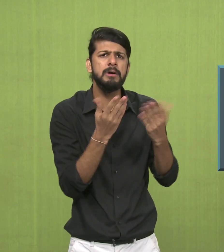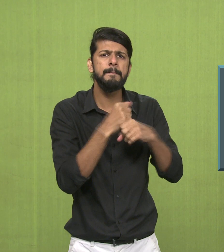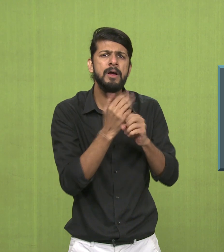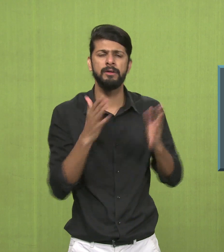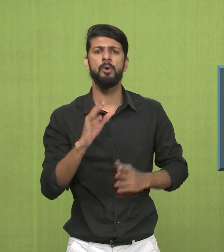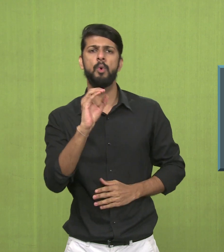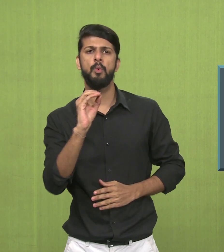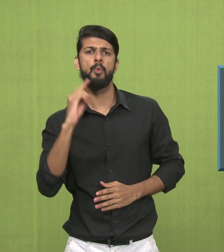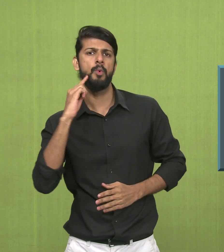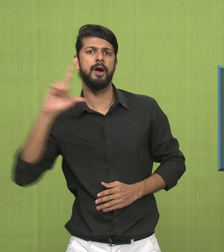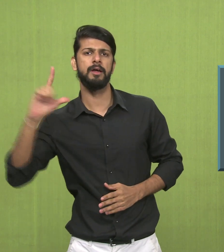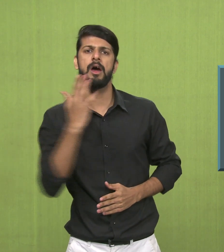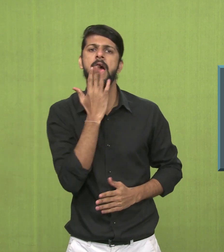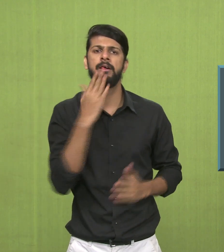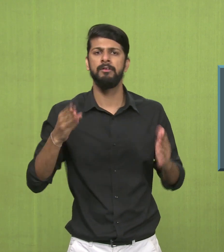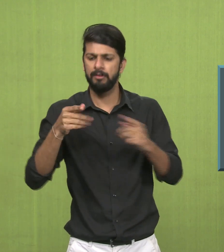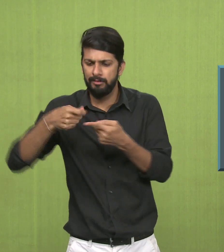medium is oil colors.